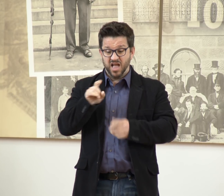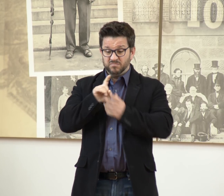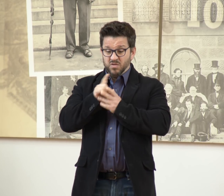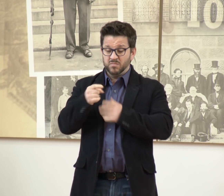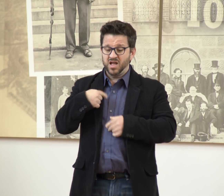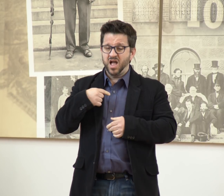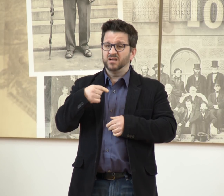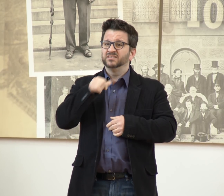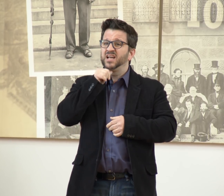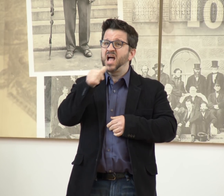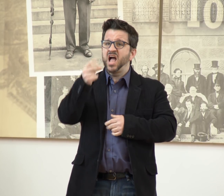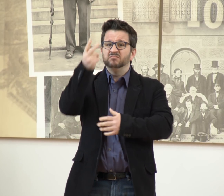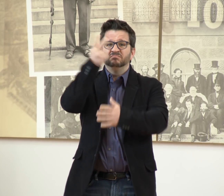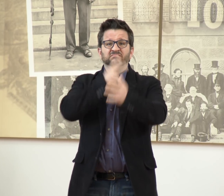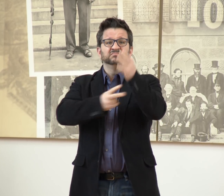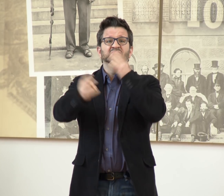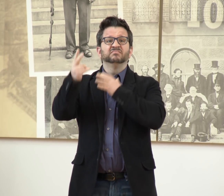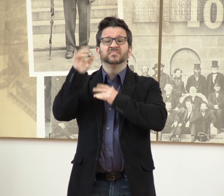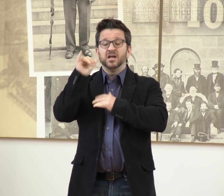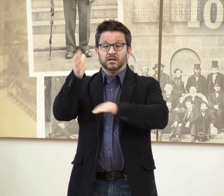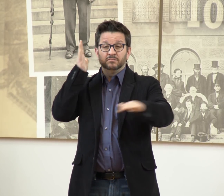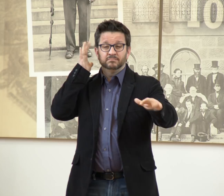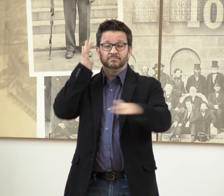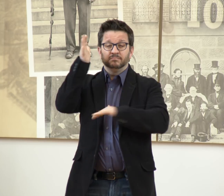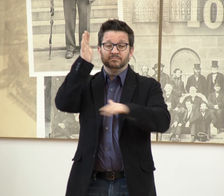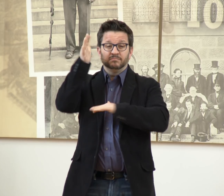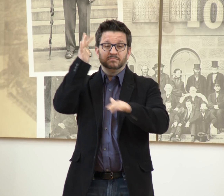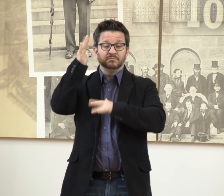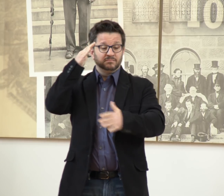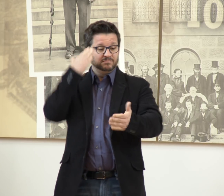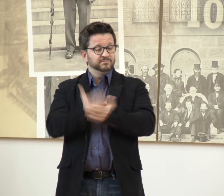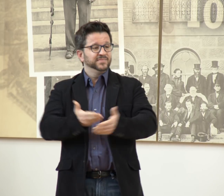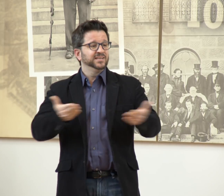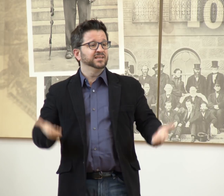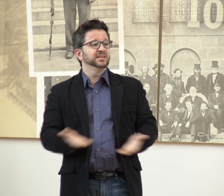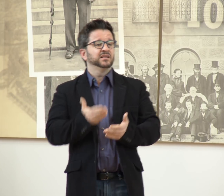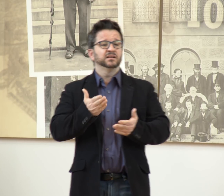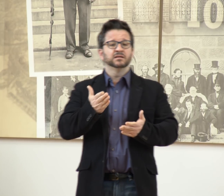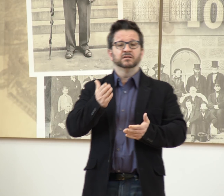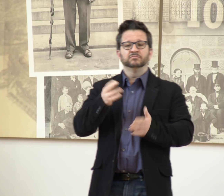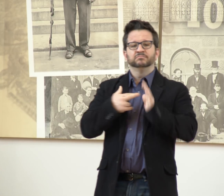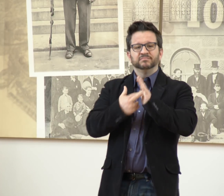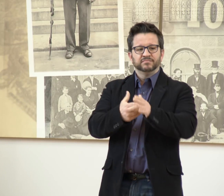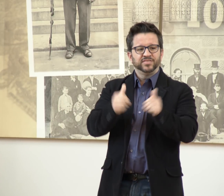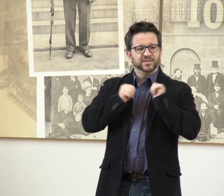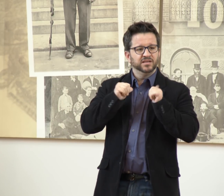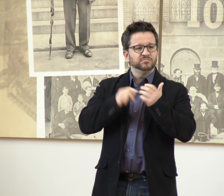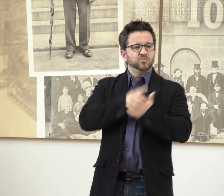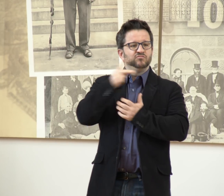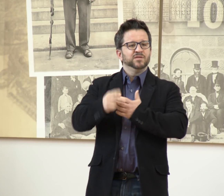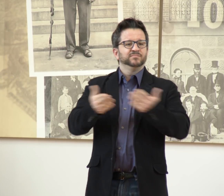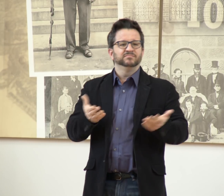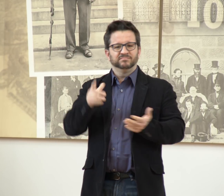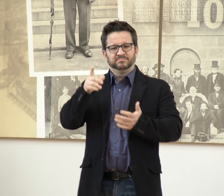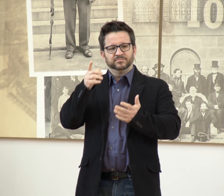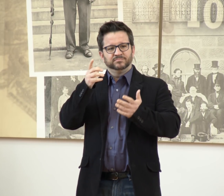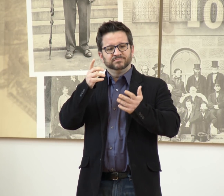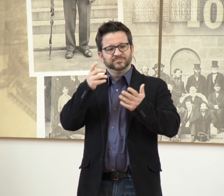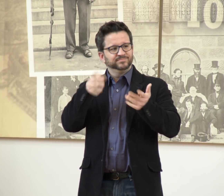was memorable, oh, so memorable. I never imagined in that moment that my life would lead me to running